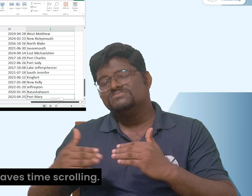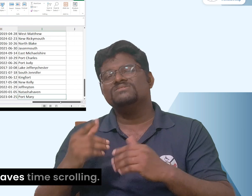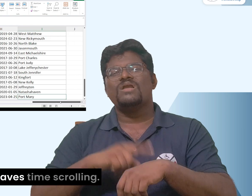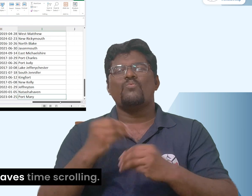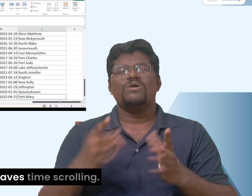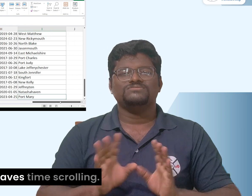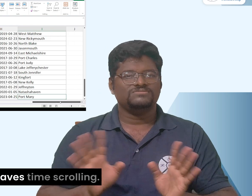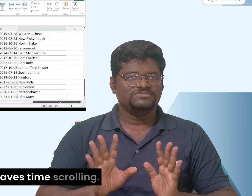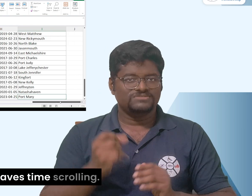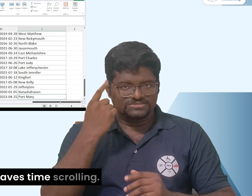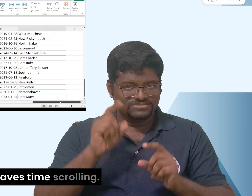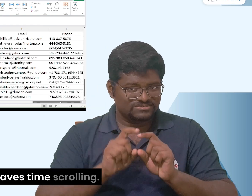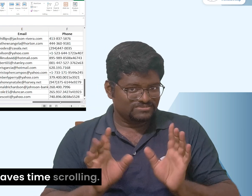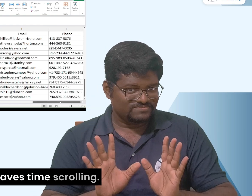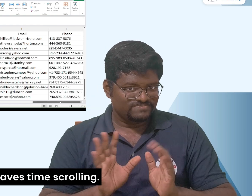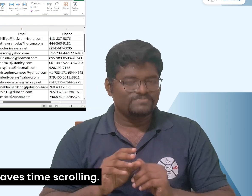Saves time scrolling.